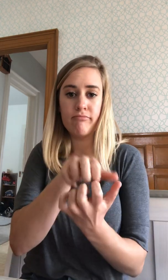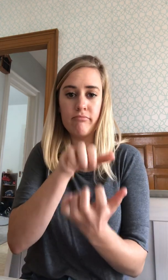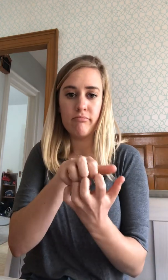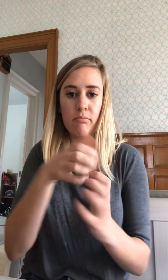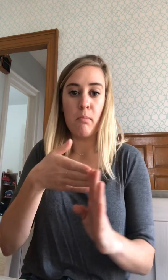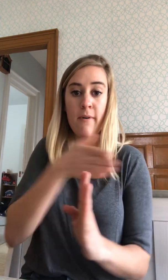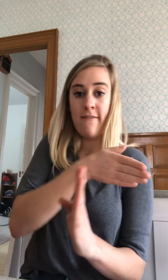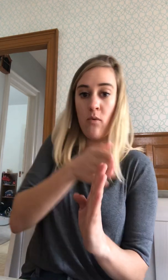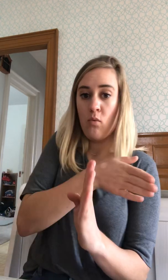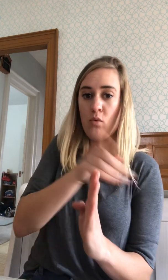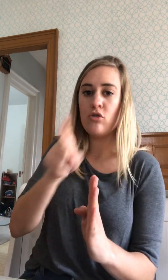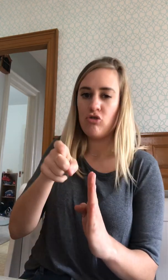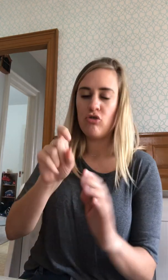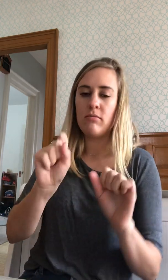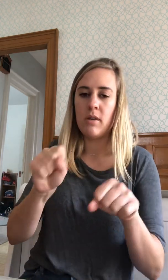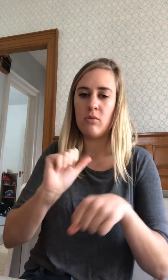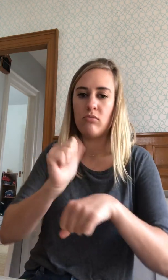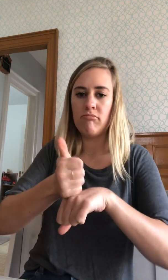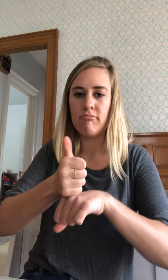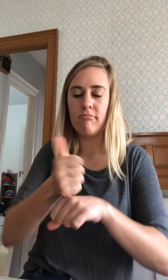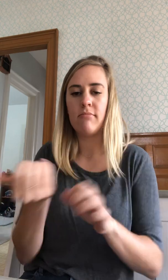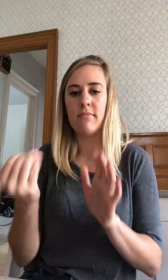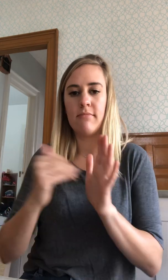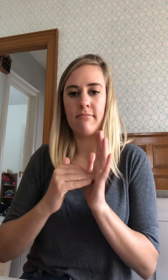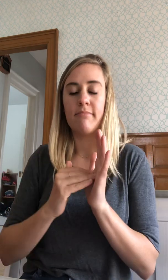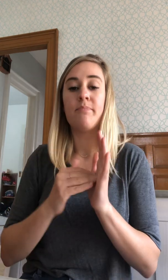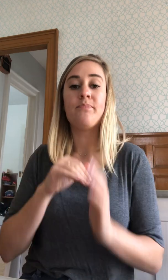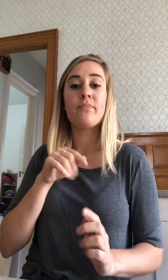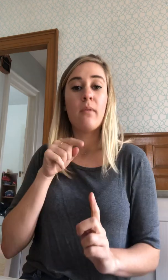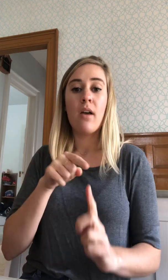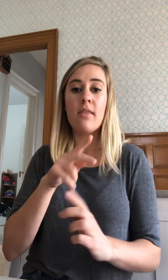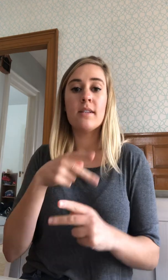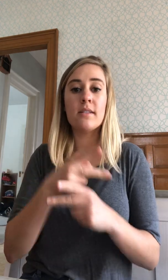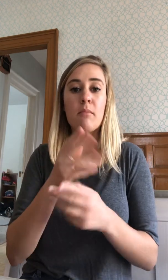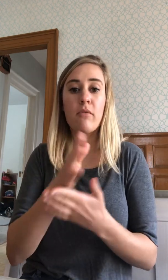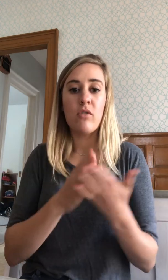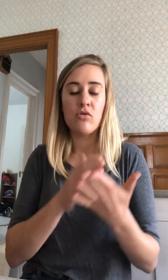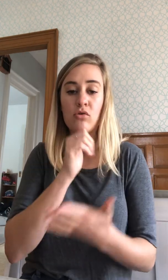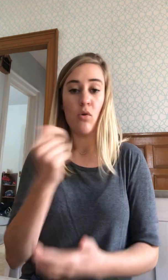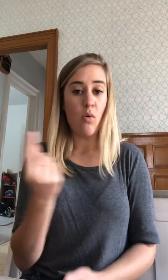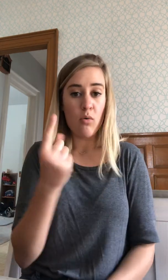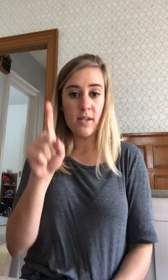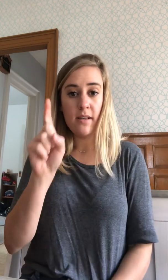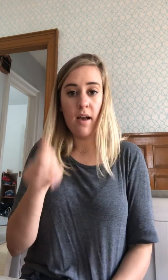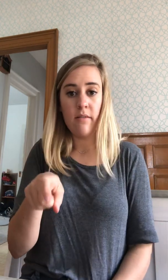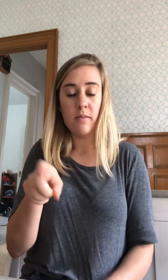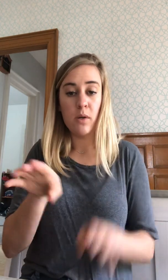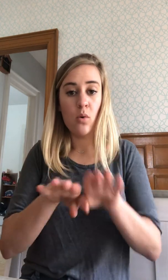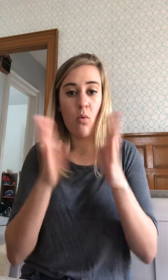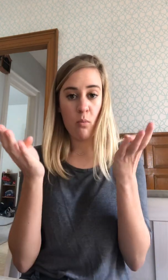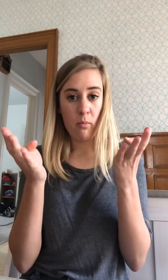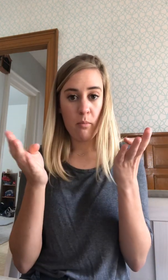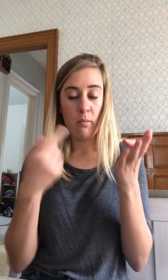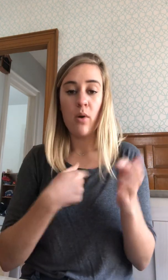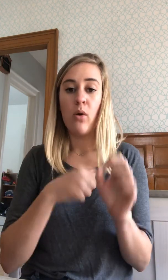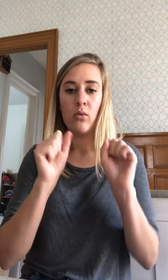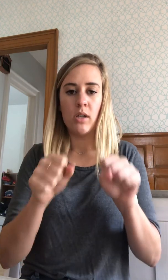occlusion. Now, these types of fractures don't always have to be open. We can manipulate those segments